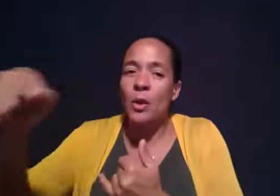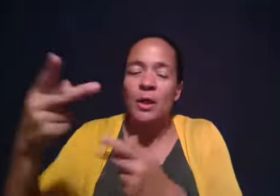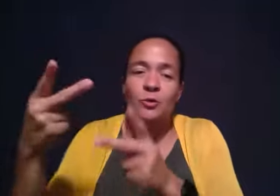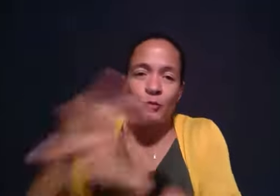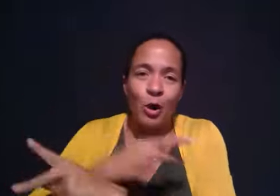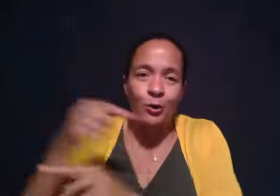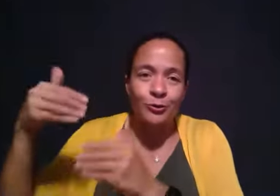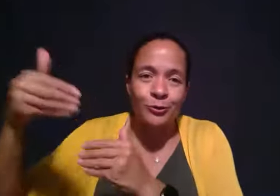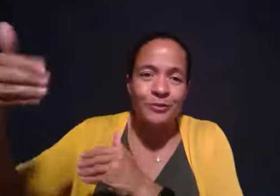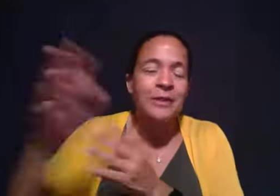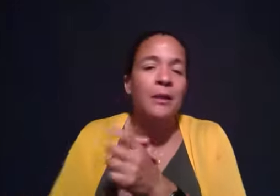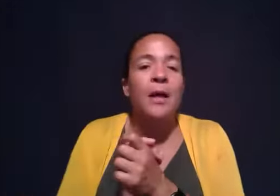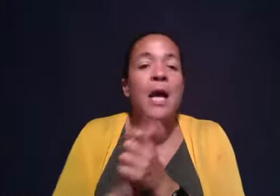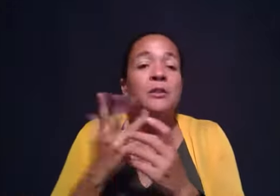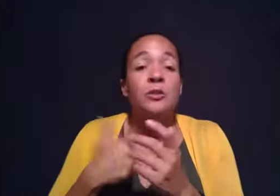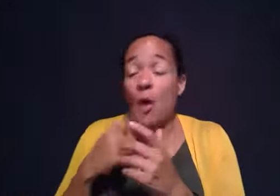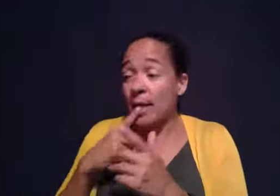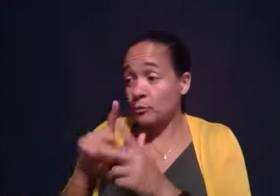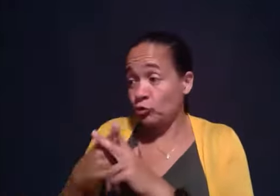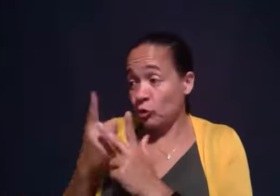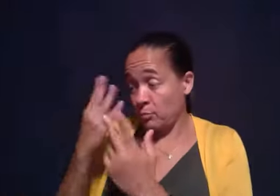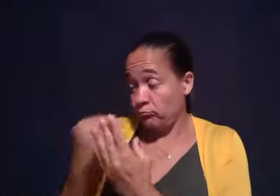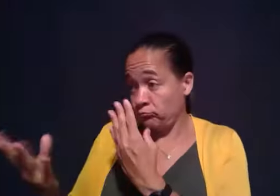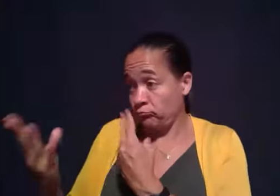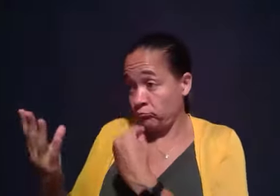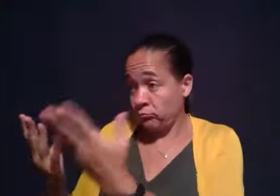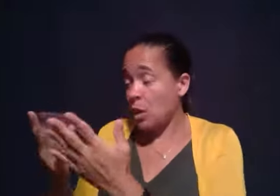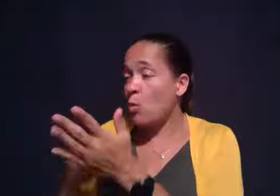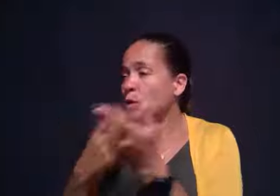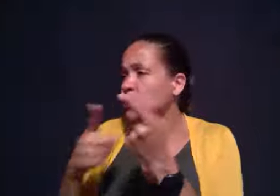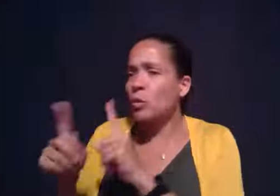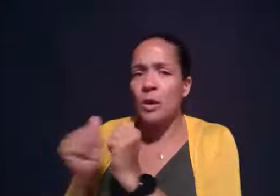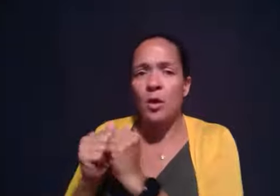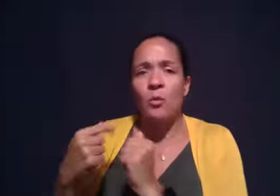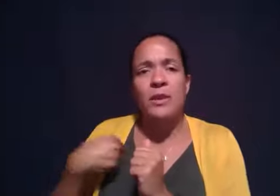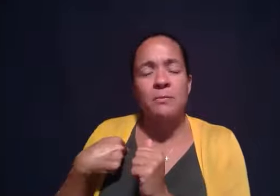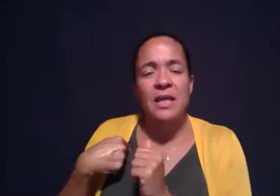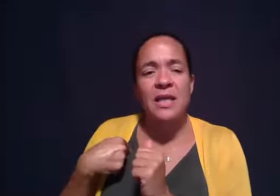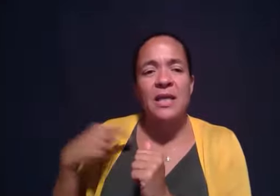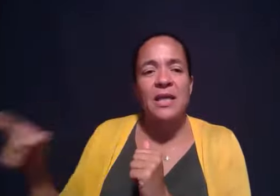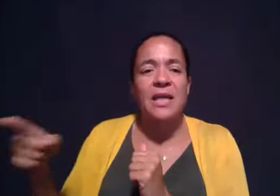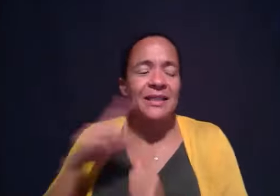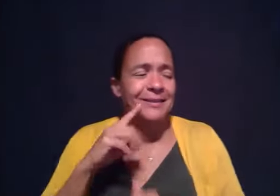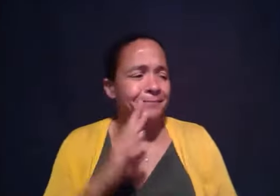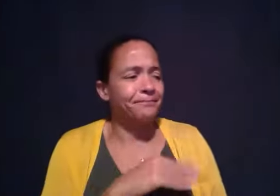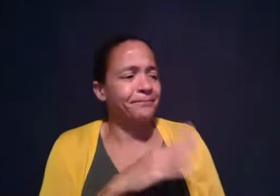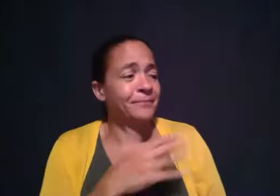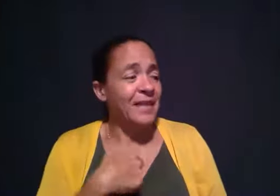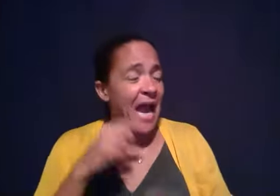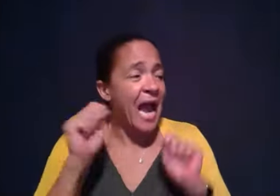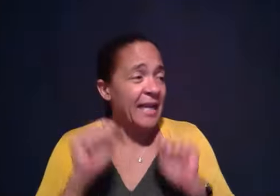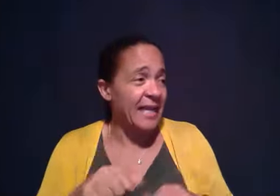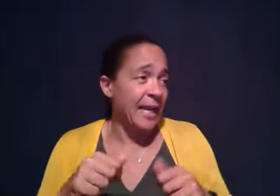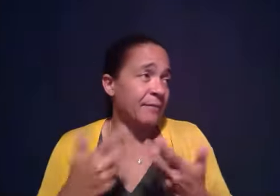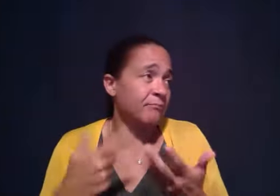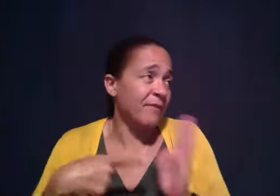And I begin to tell him about what's going on with me. And he says, oh, Jen, honey, I can afford to be the kind of drunk I am, but you can't afford to be the